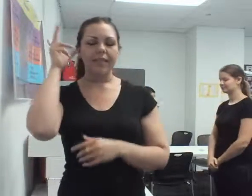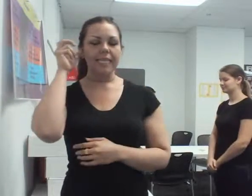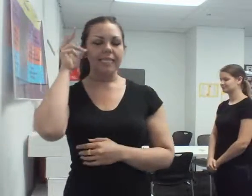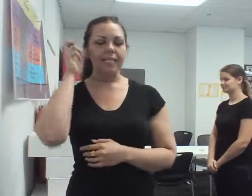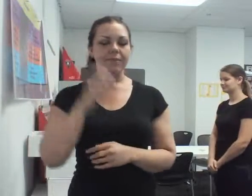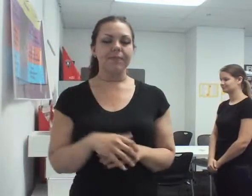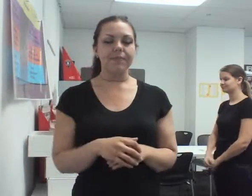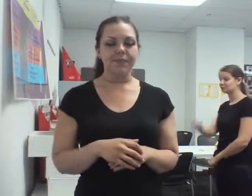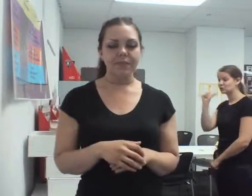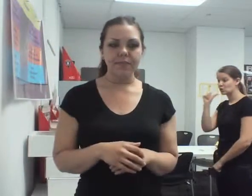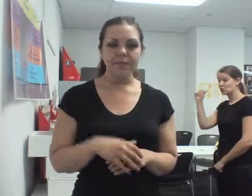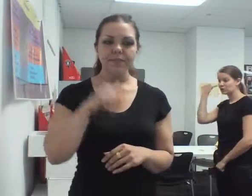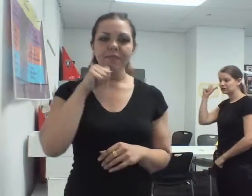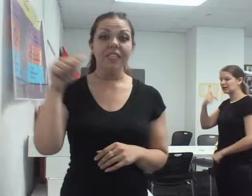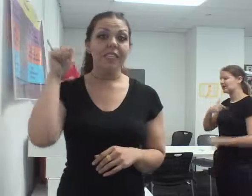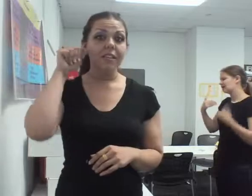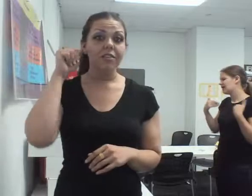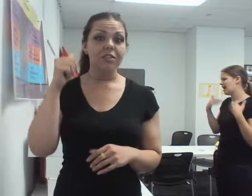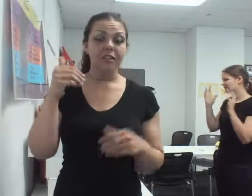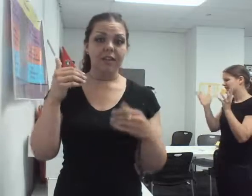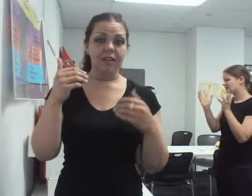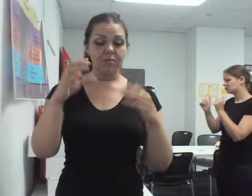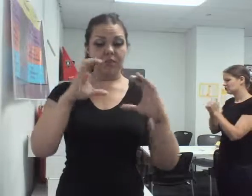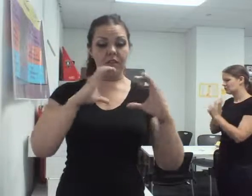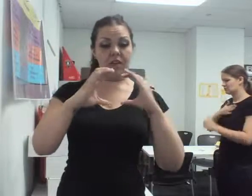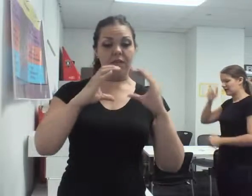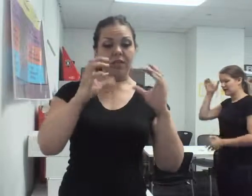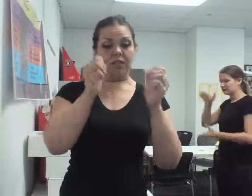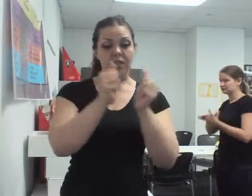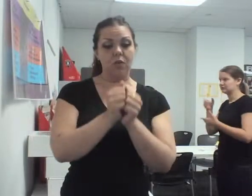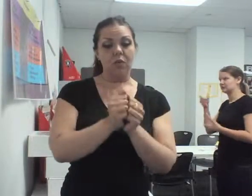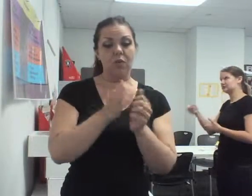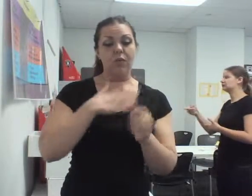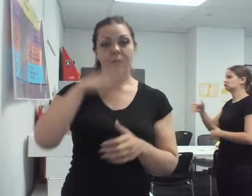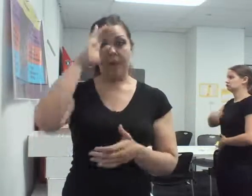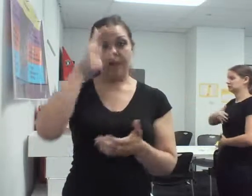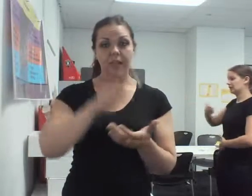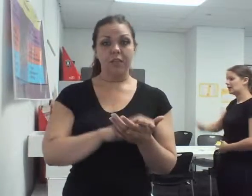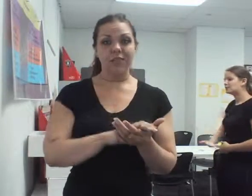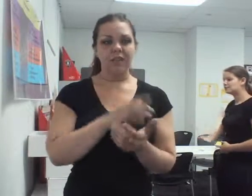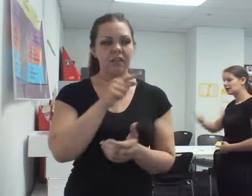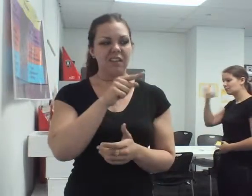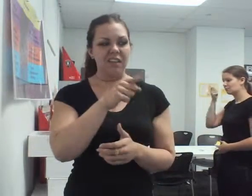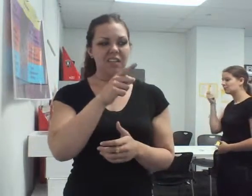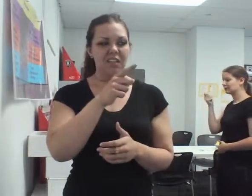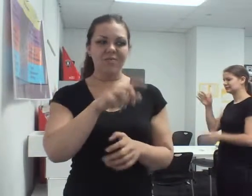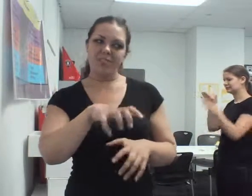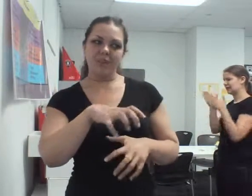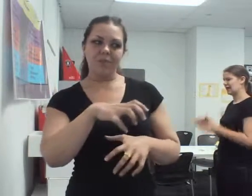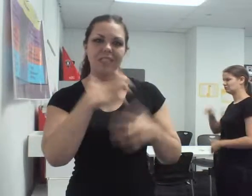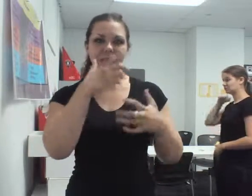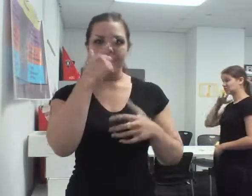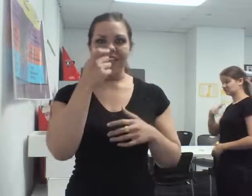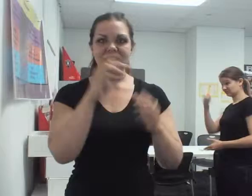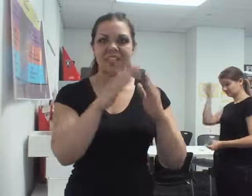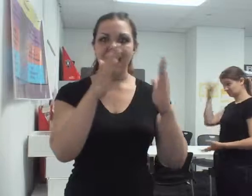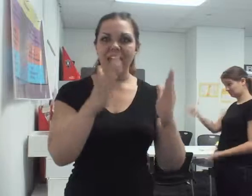So yesterday, I was having a conversation with my husband. He was a little upset about the fact that the house is really dirty. So I said, well, hon, you know,